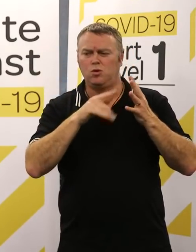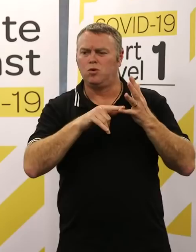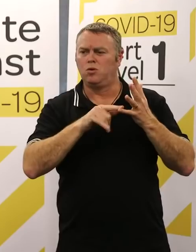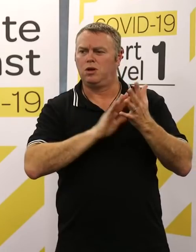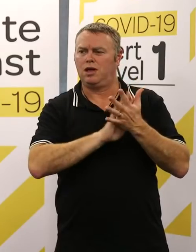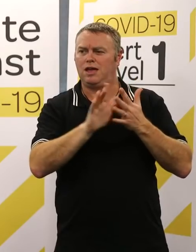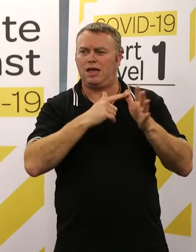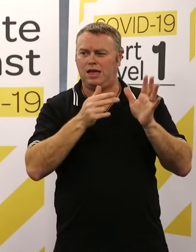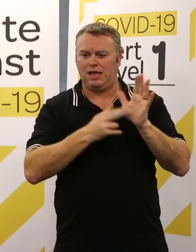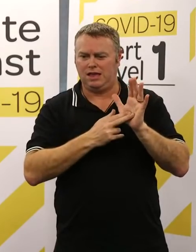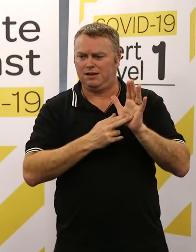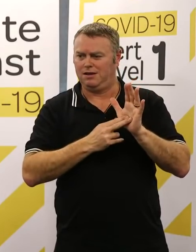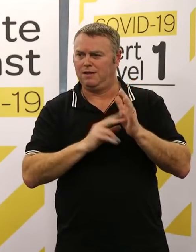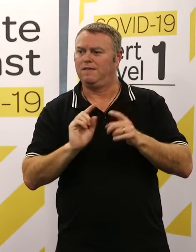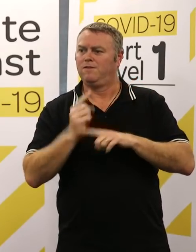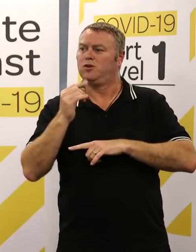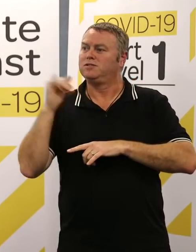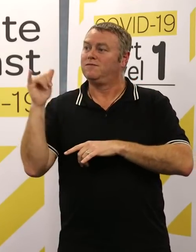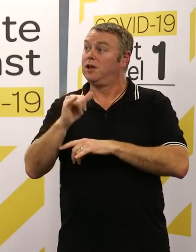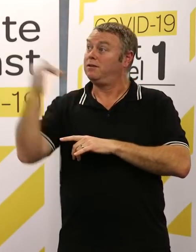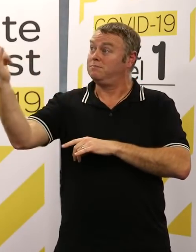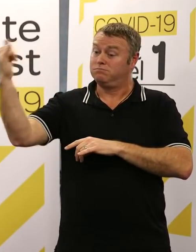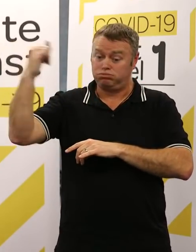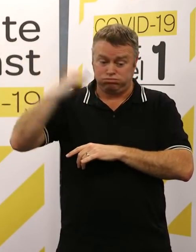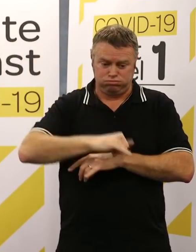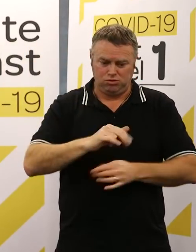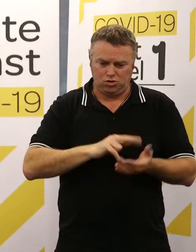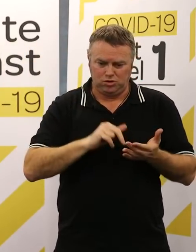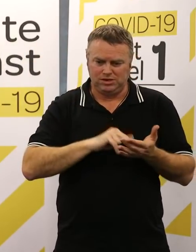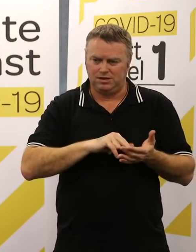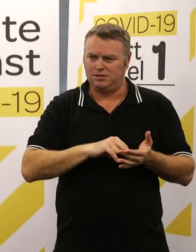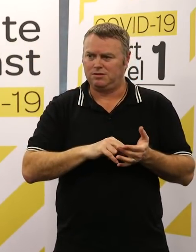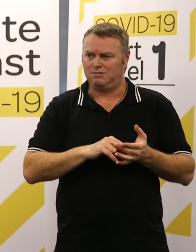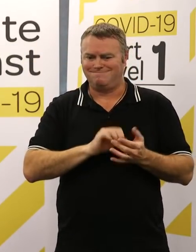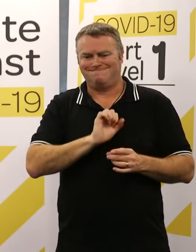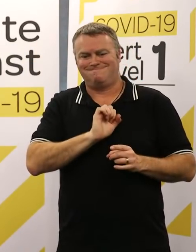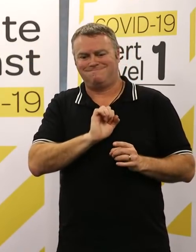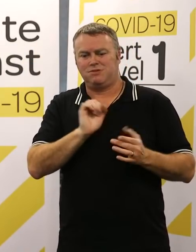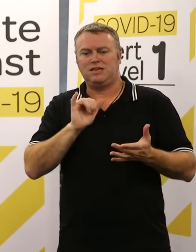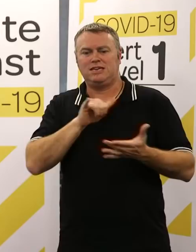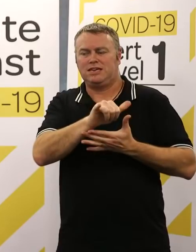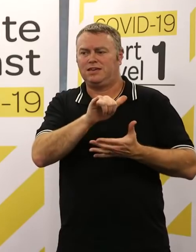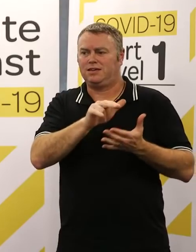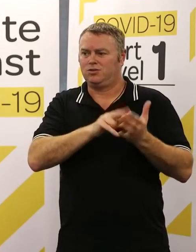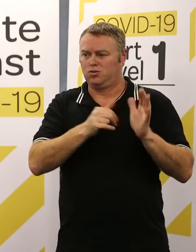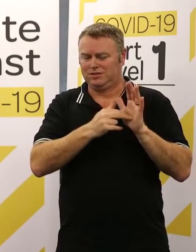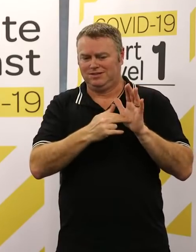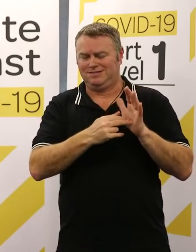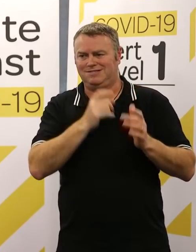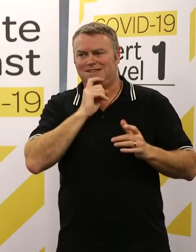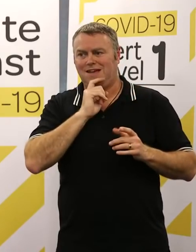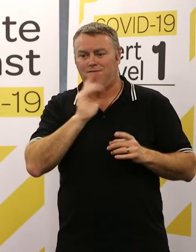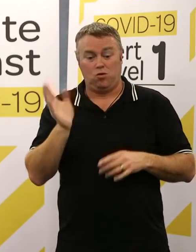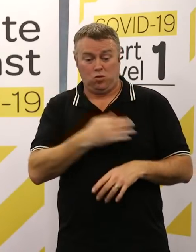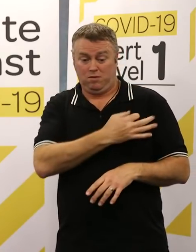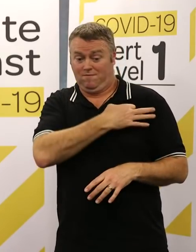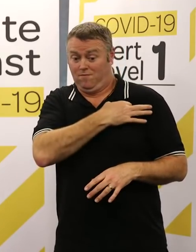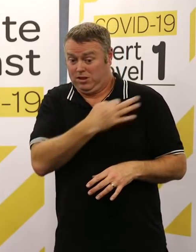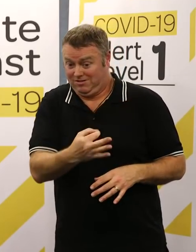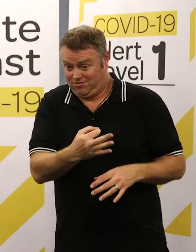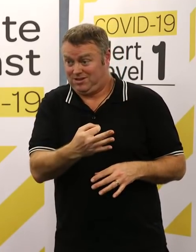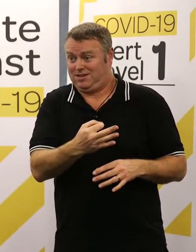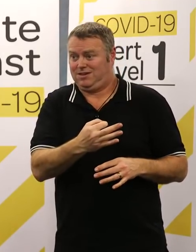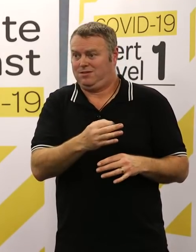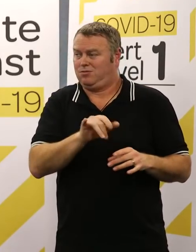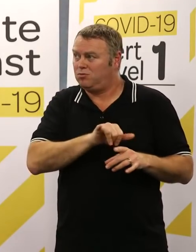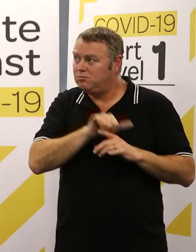pandemic. So they have a very strong interest, the airline and the staff, in making sure they are protected from